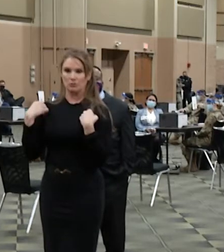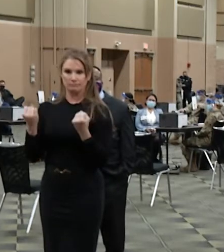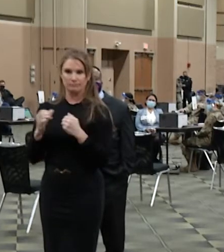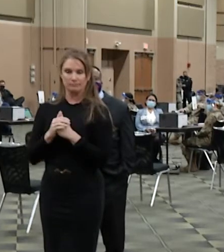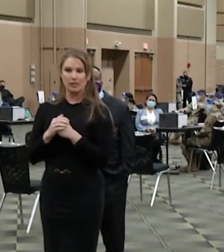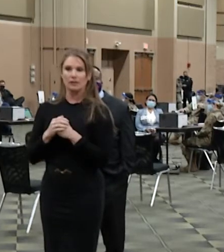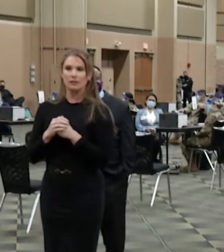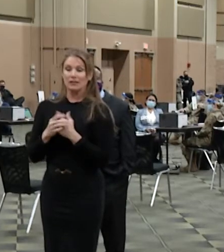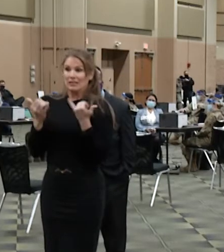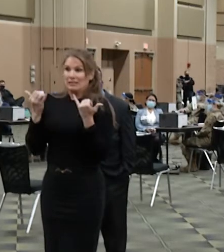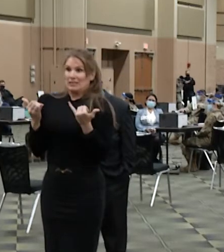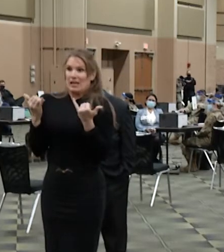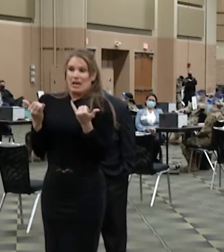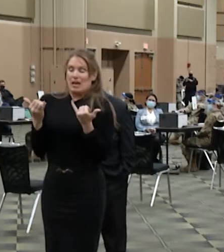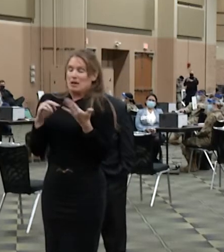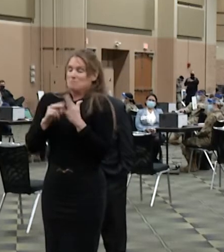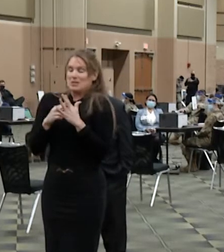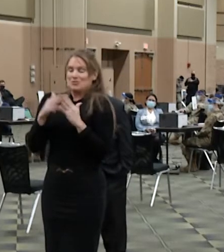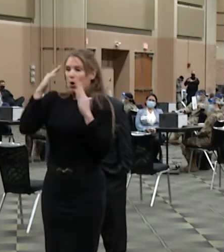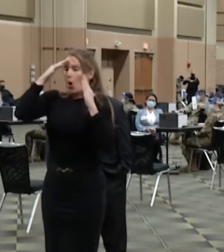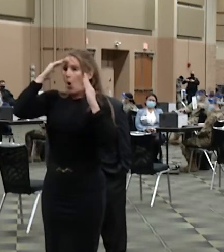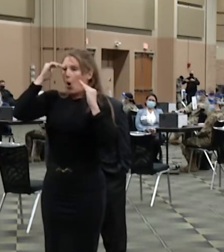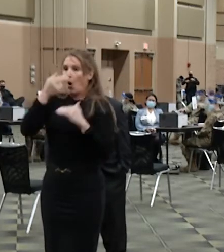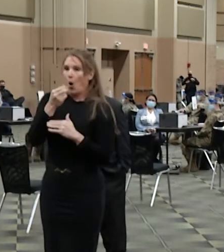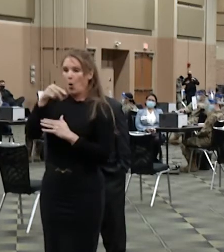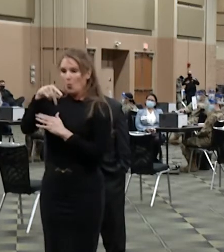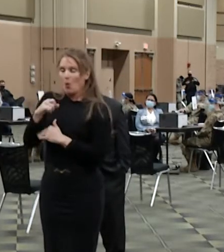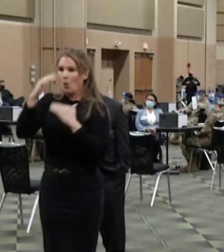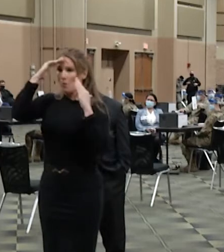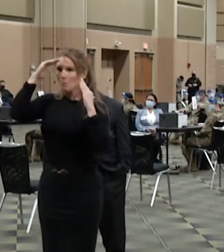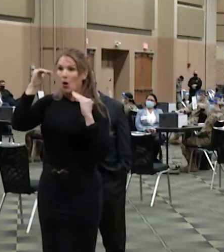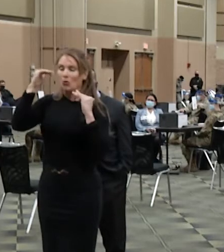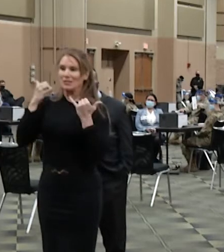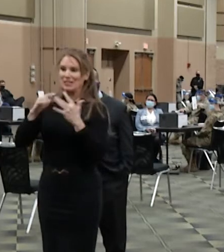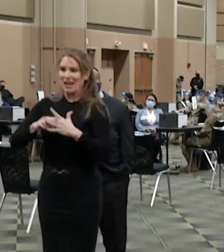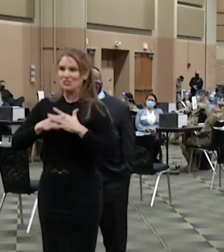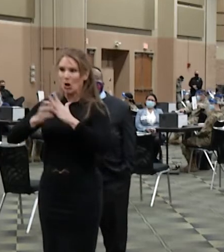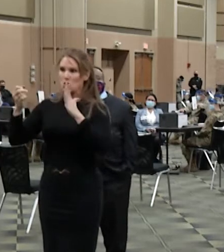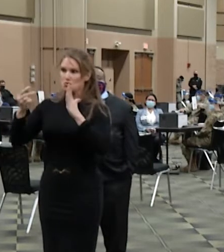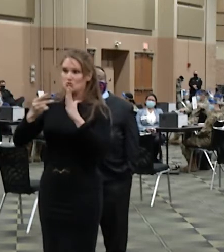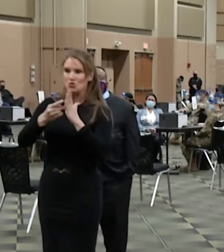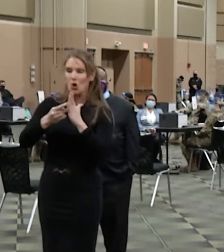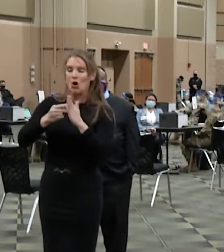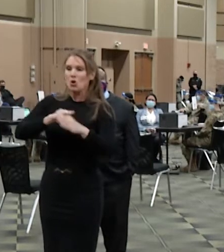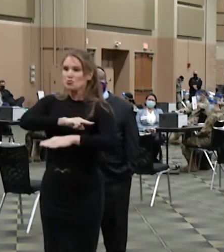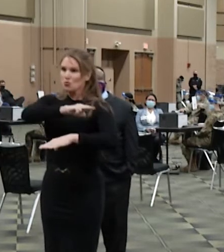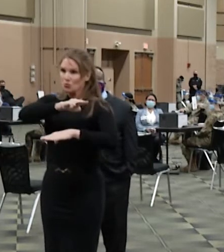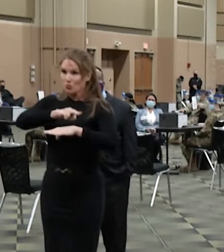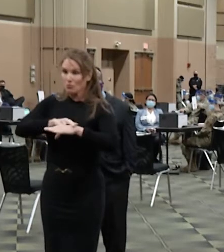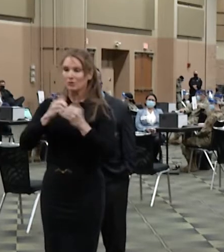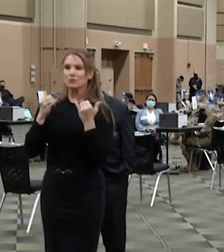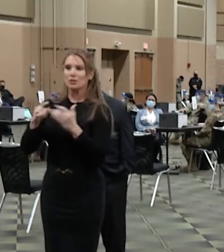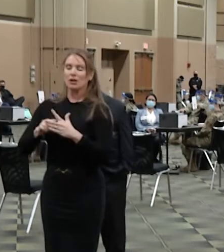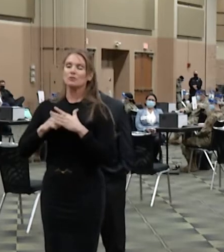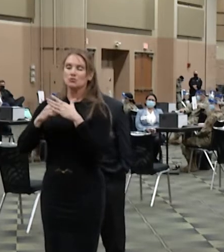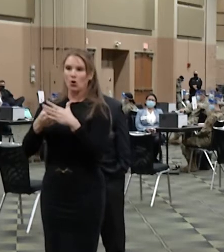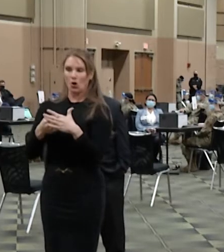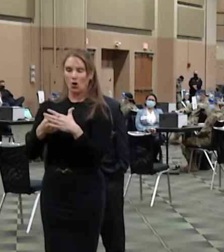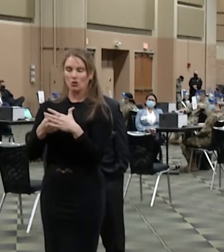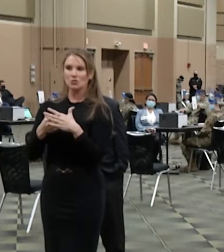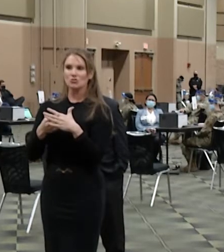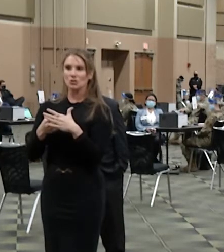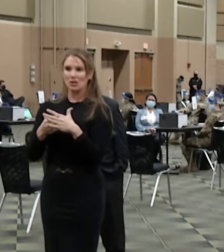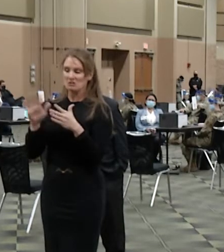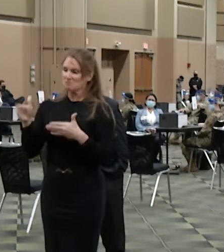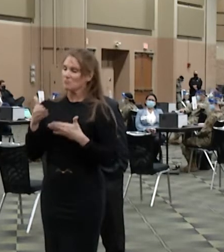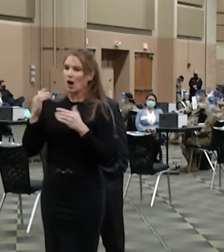things I would say. Today's a day of hope. Today is a day of hope. Today starts the return to normalcy. Today starts to